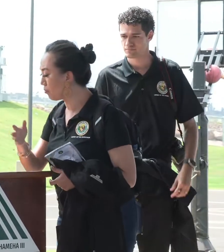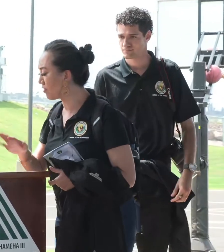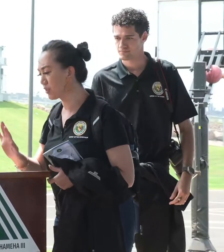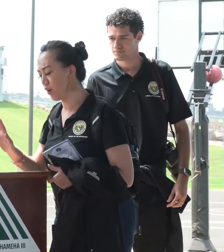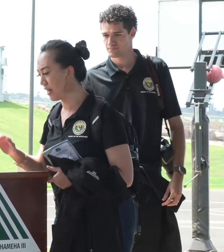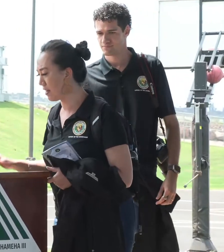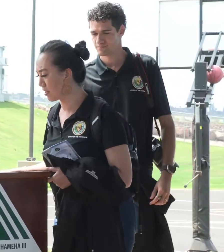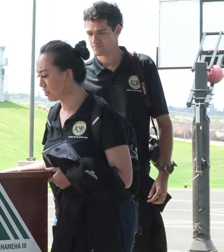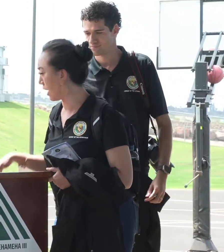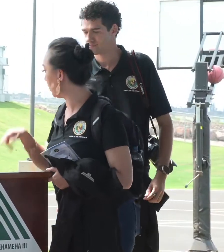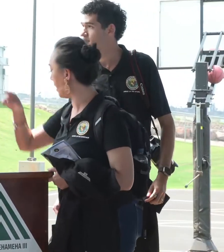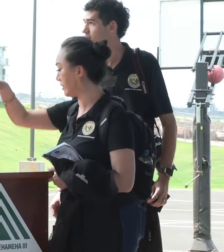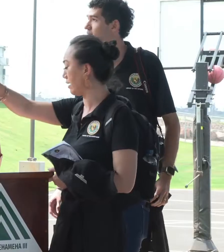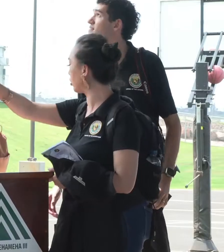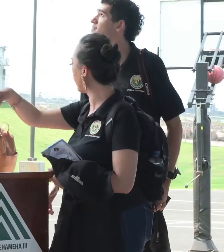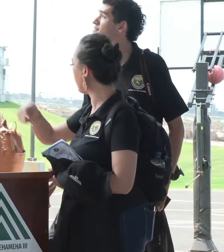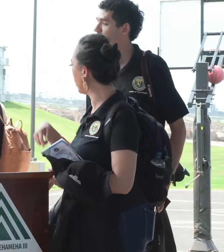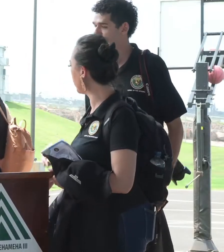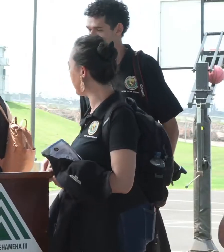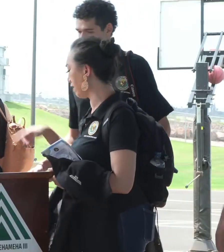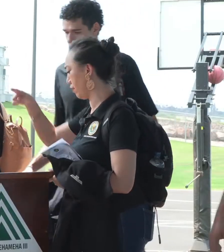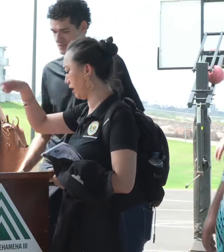I just want to move this forward. I'm not going to jack up anything.